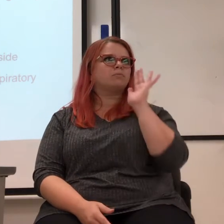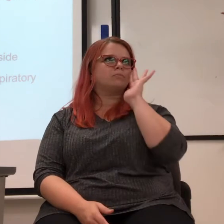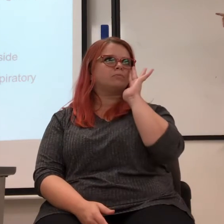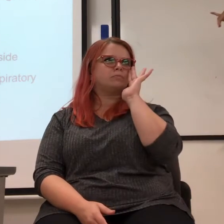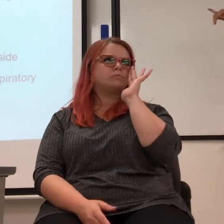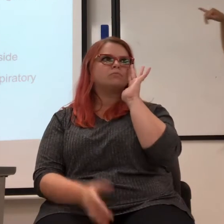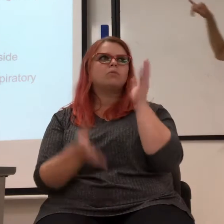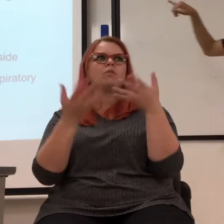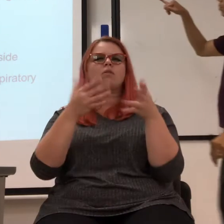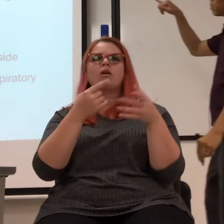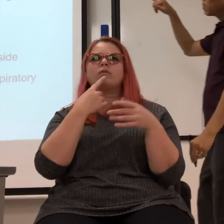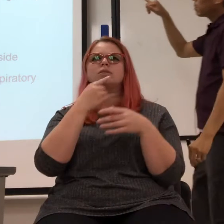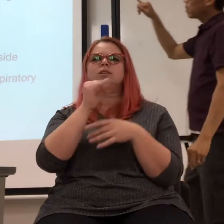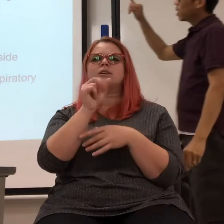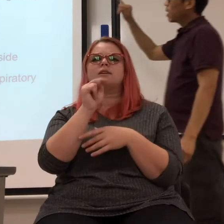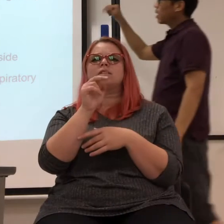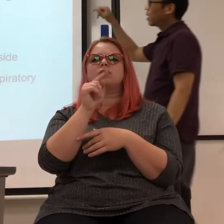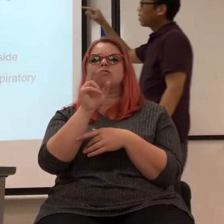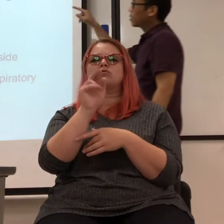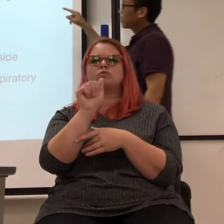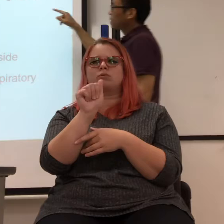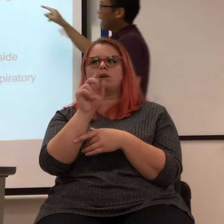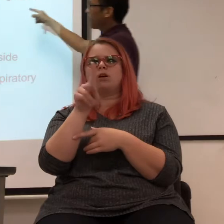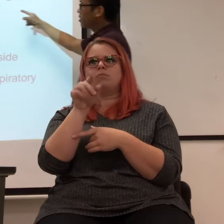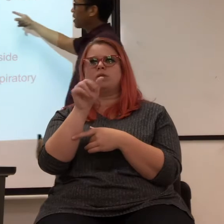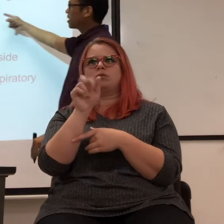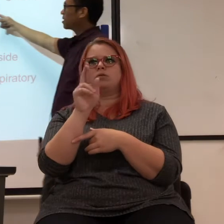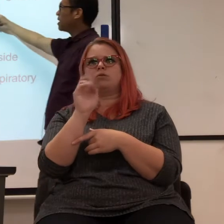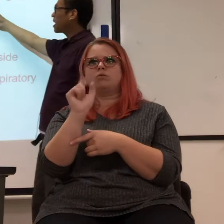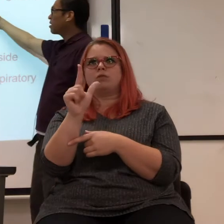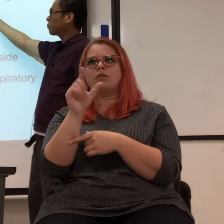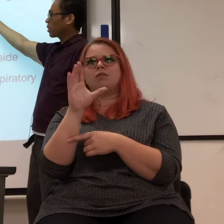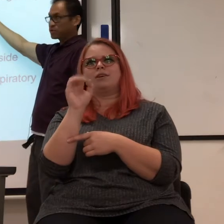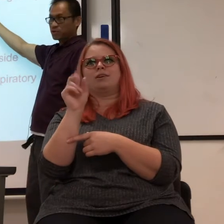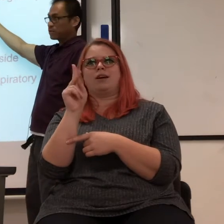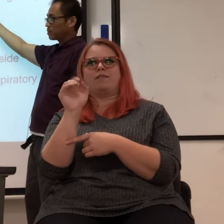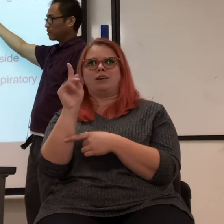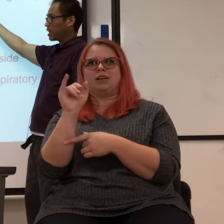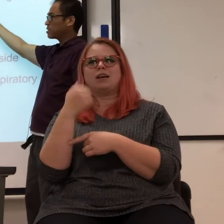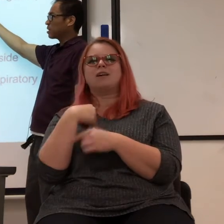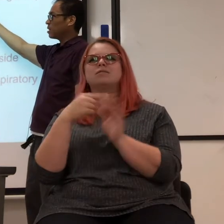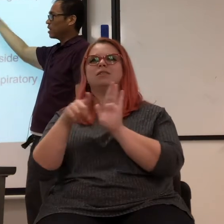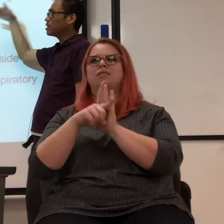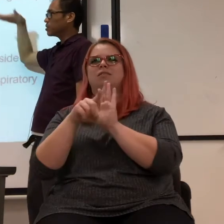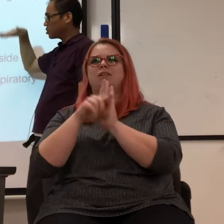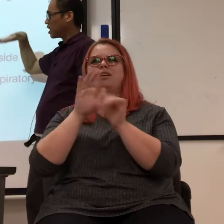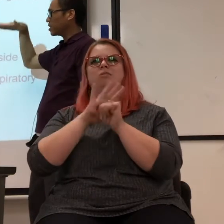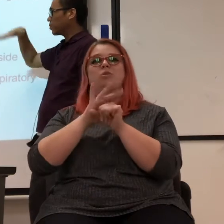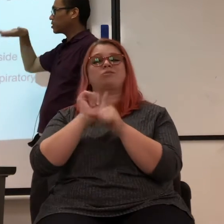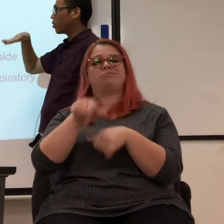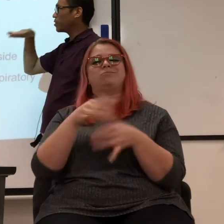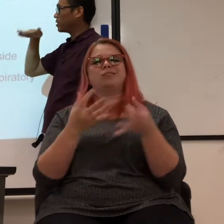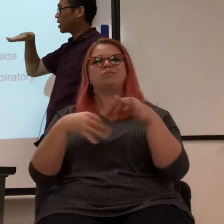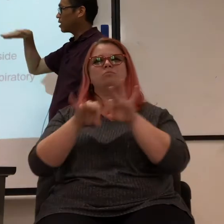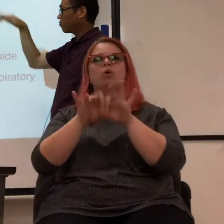And we already said the intrapleural cavity has a negative pressure, and that's the key. It does change, but it's always negative